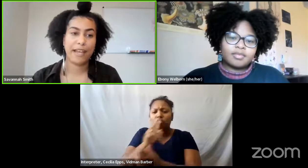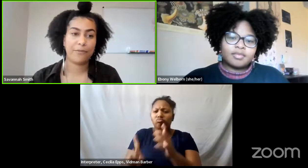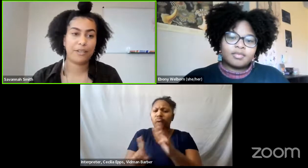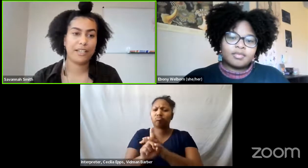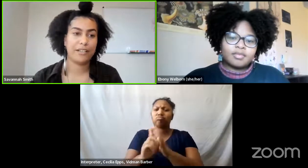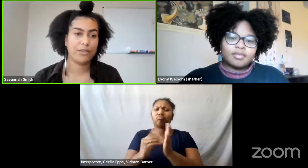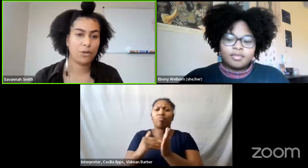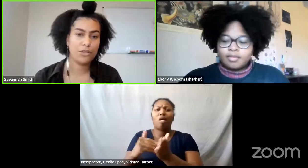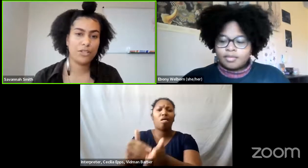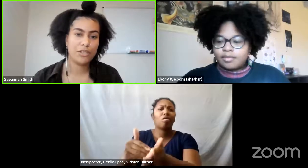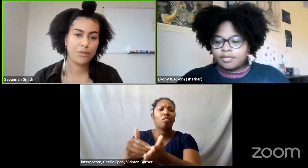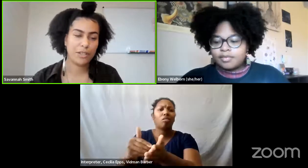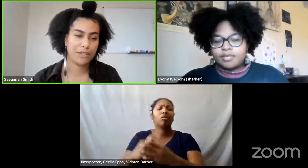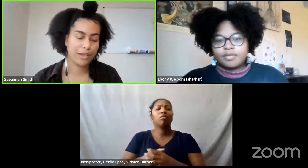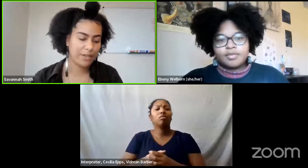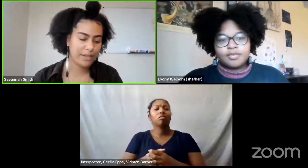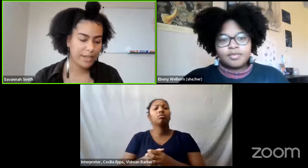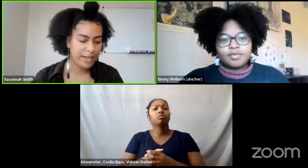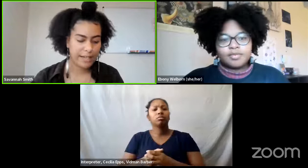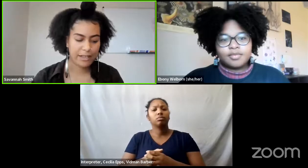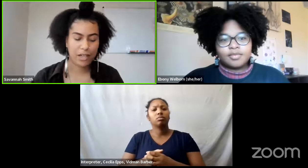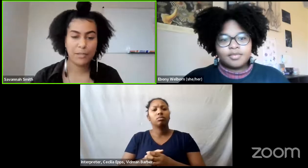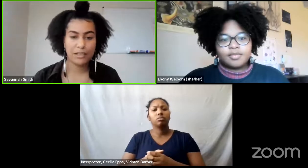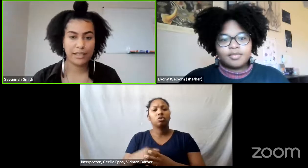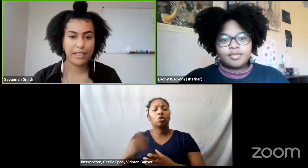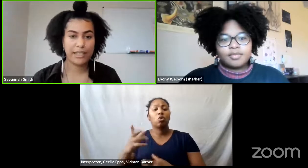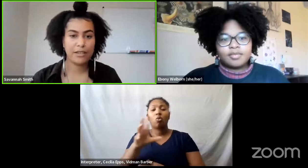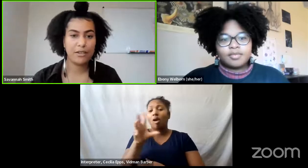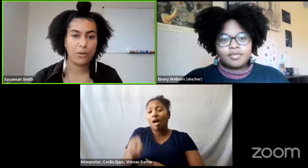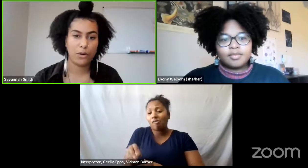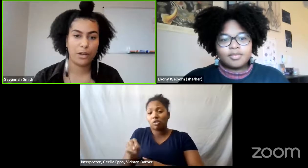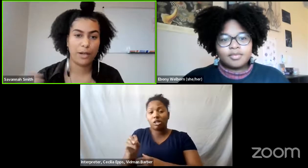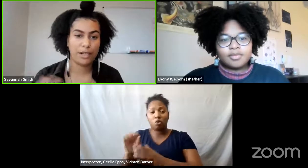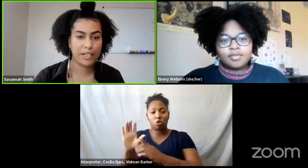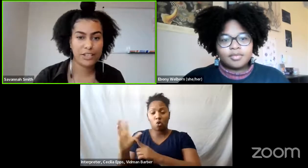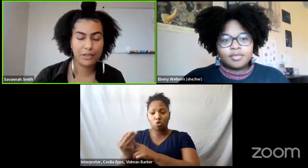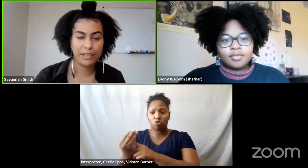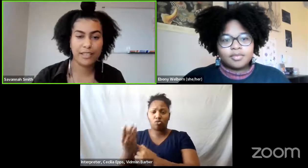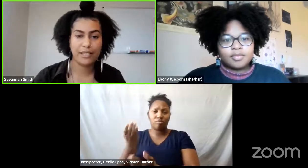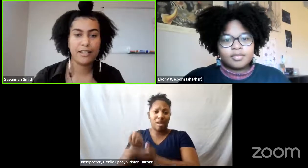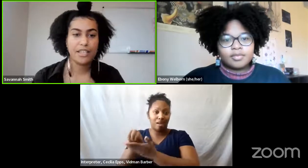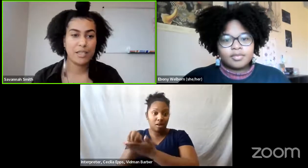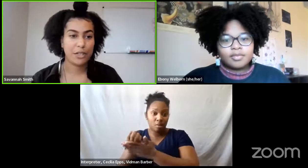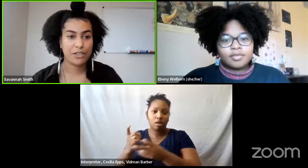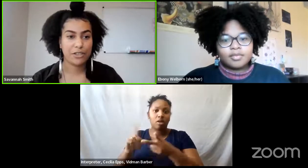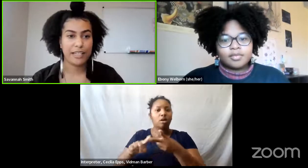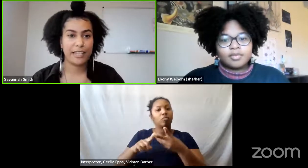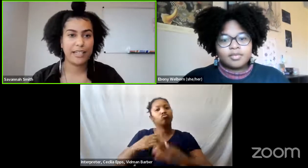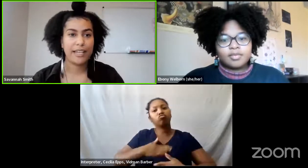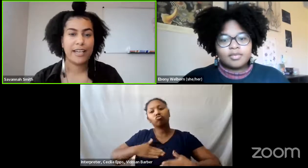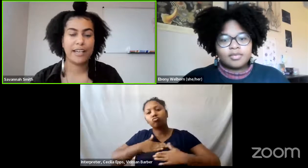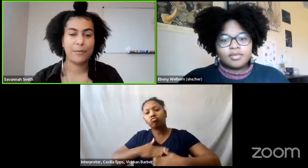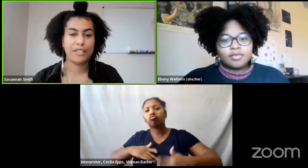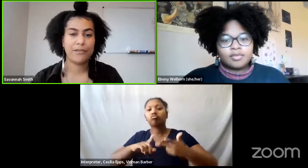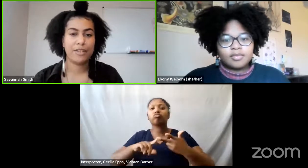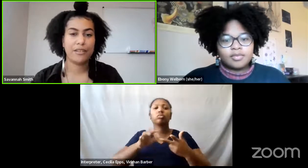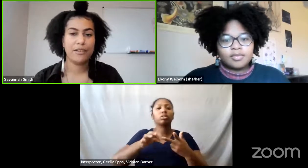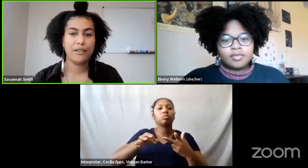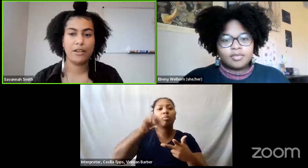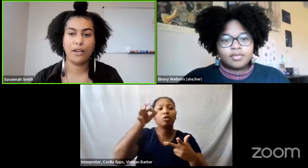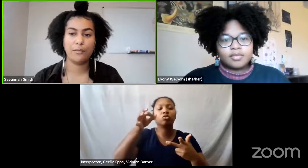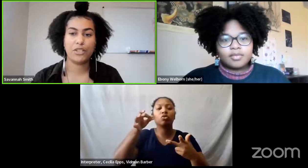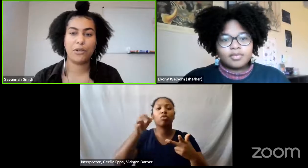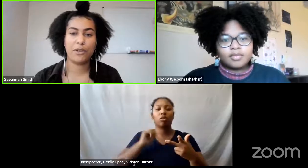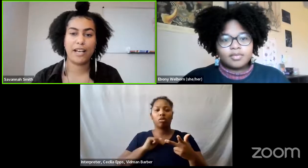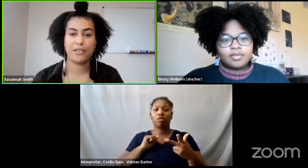the African culture, whether that was economically or recreationally, spiritually, and was